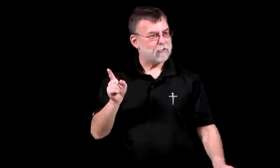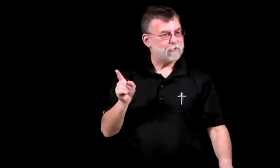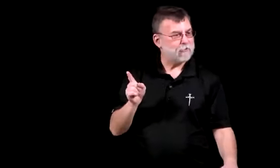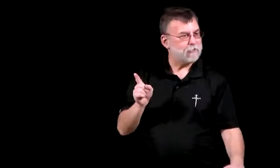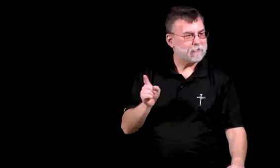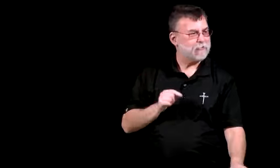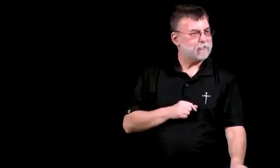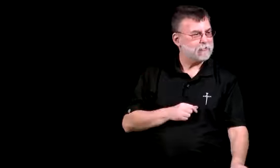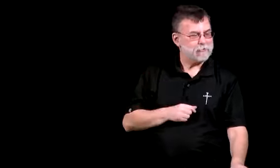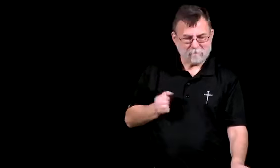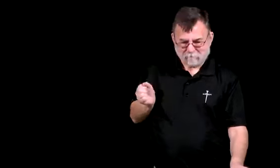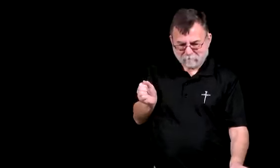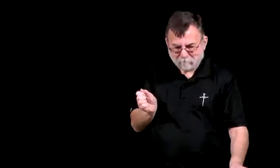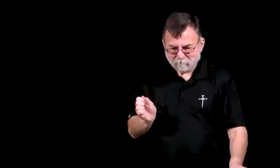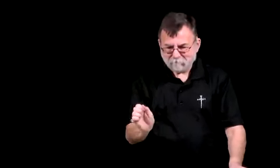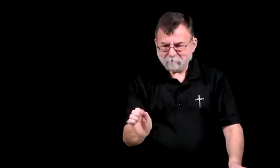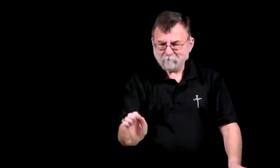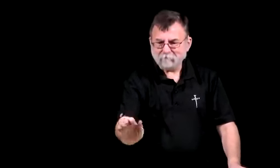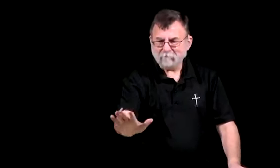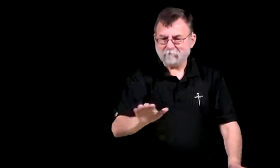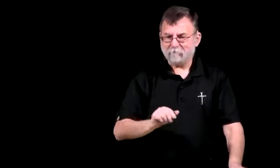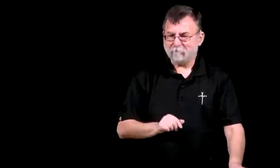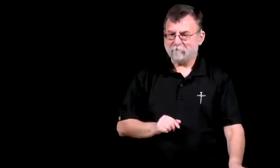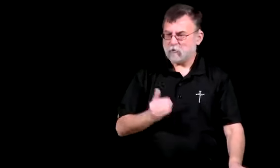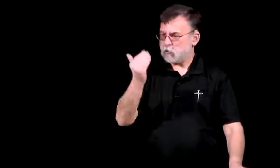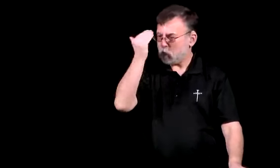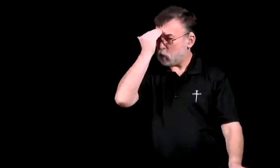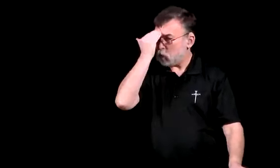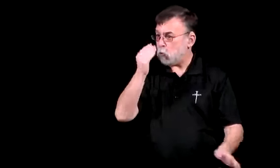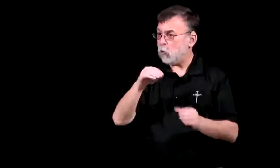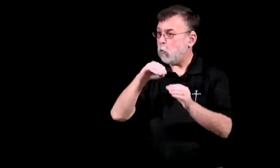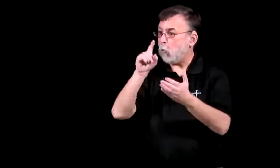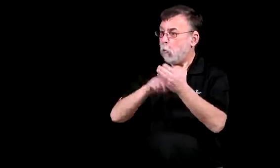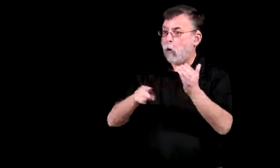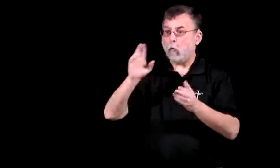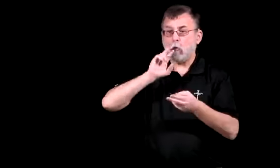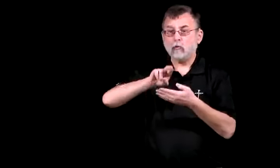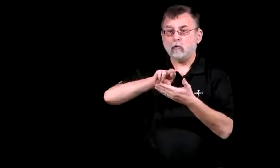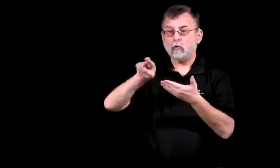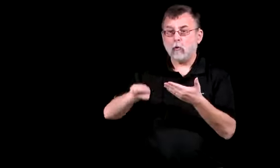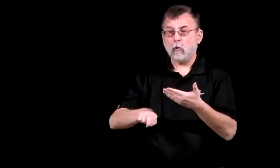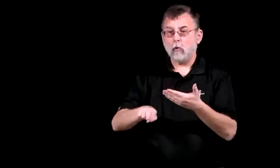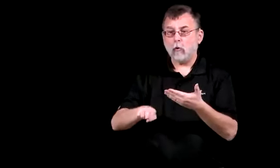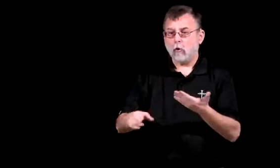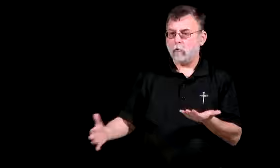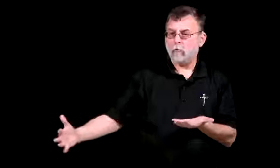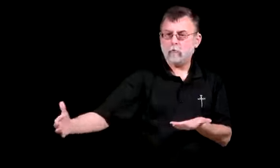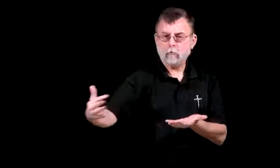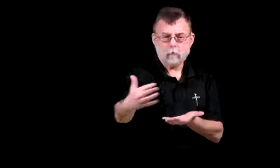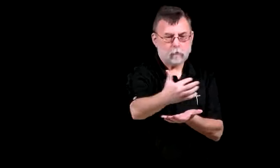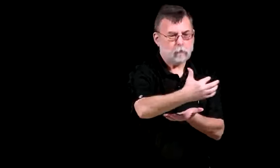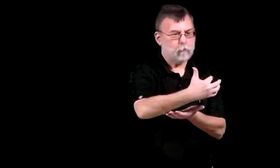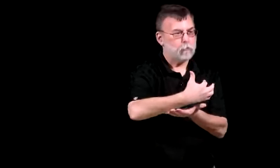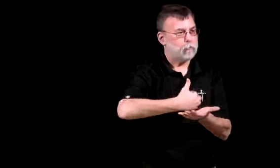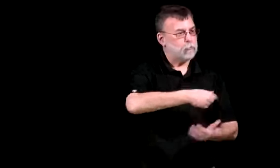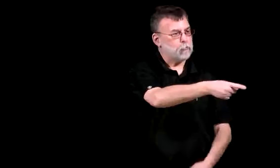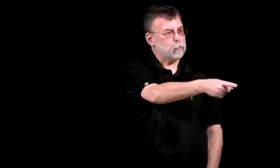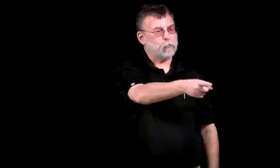It's be the same with God. He has to let his son go, knowing what the result would be that he